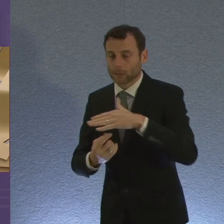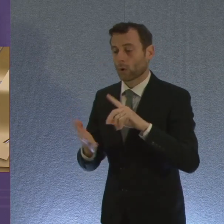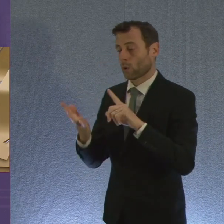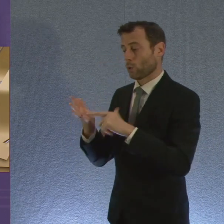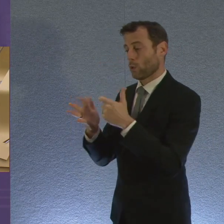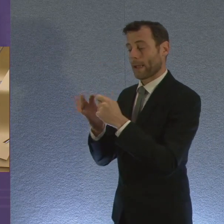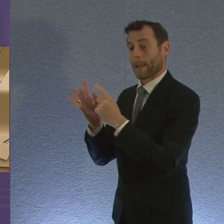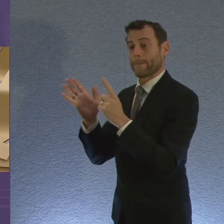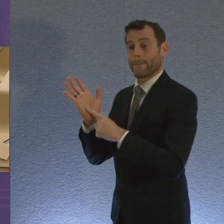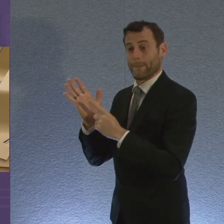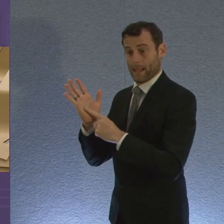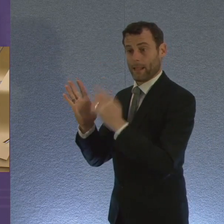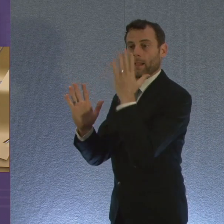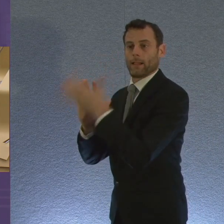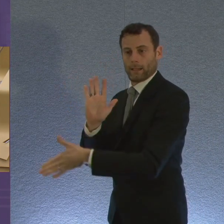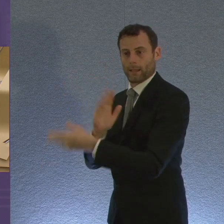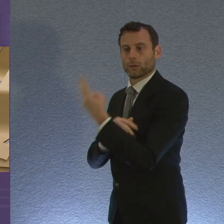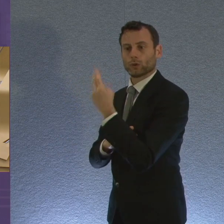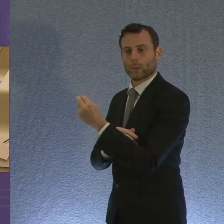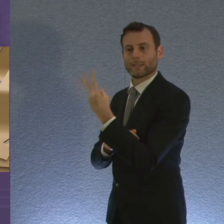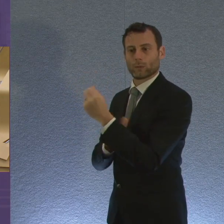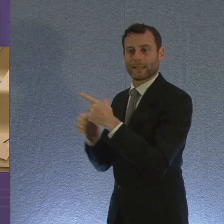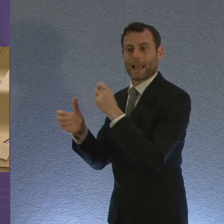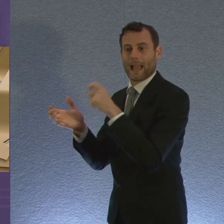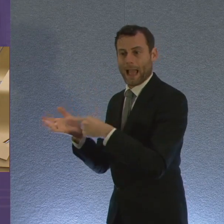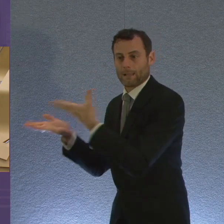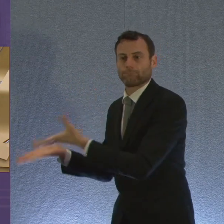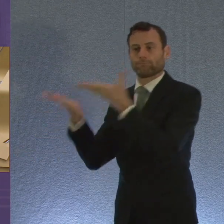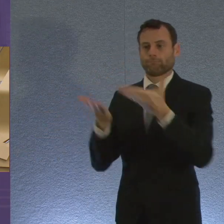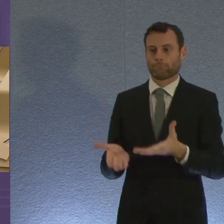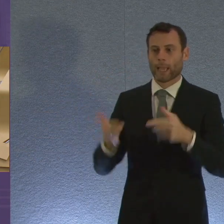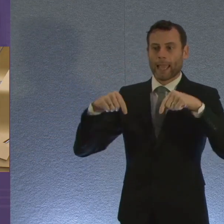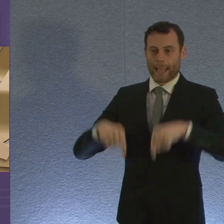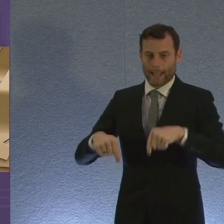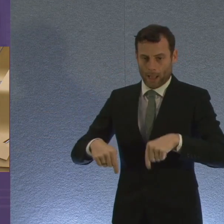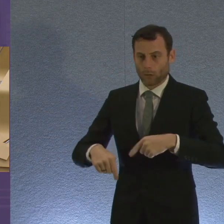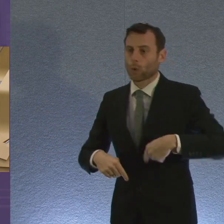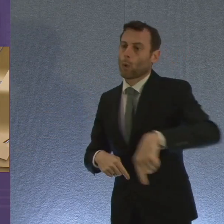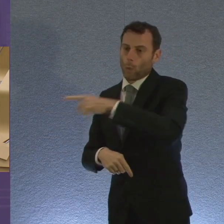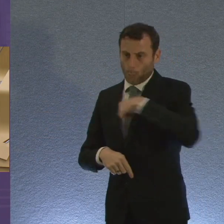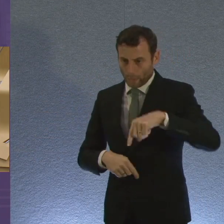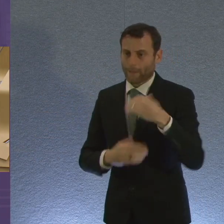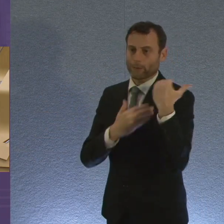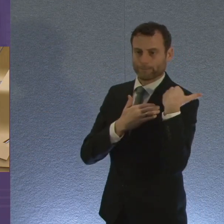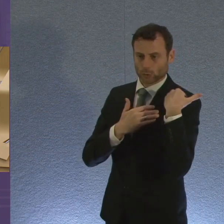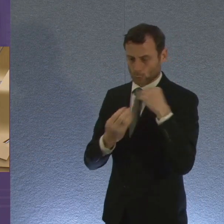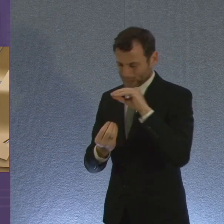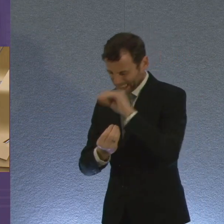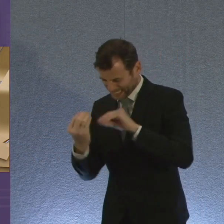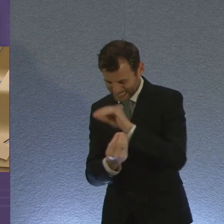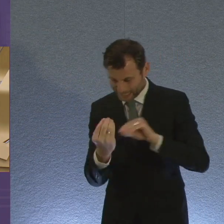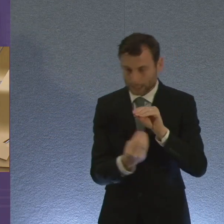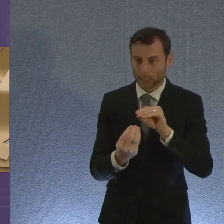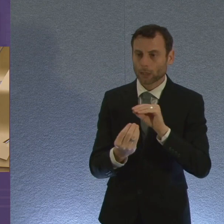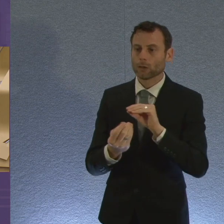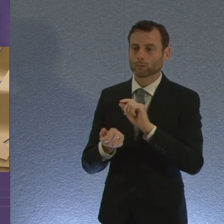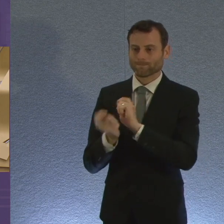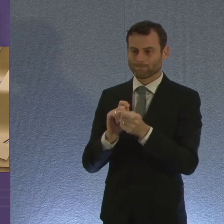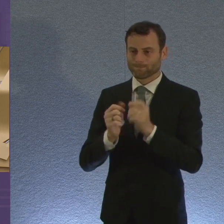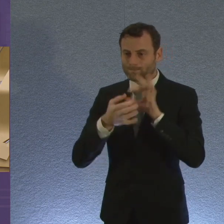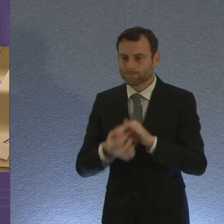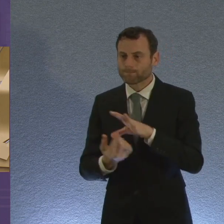2020 Act. We have further work to do today, and we will have further work to do in the weeks ahead. This Coronavirus